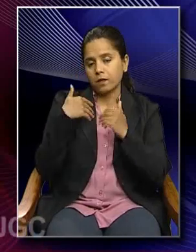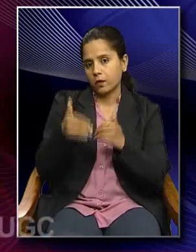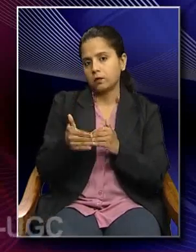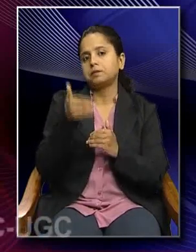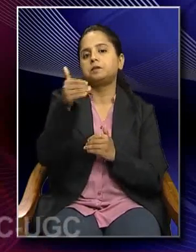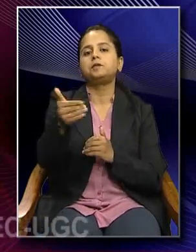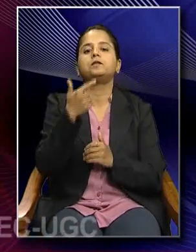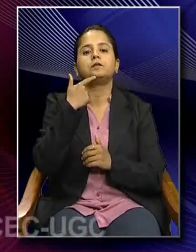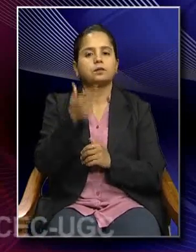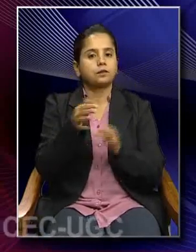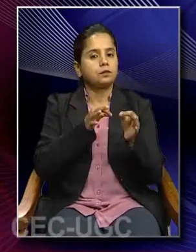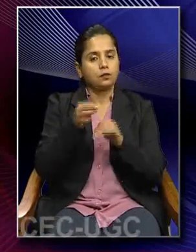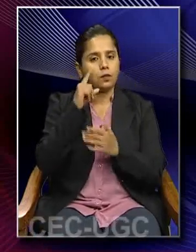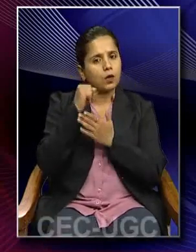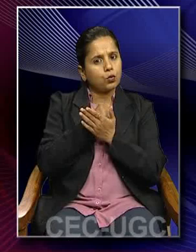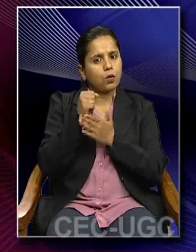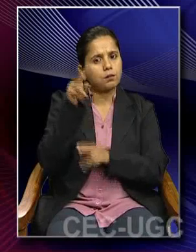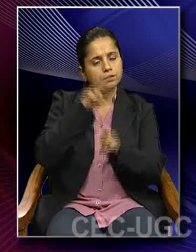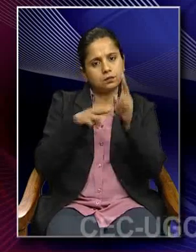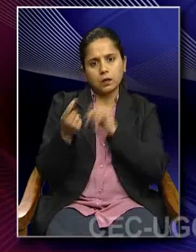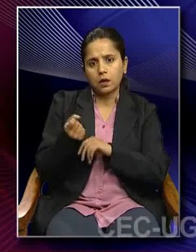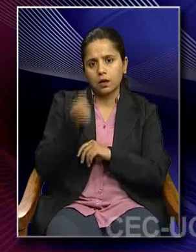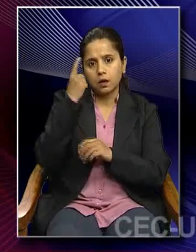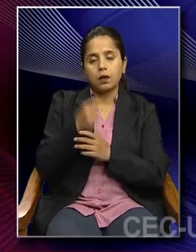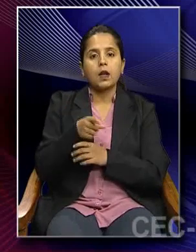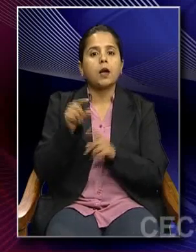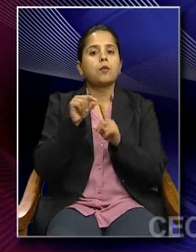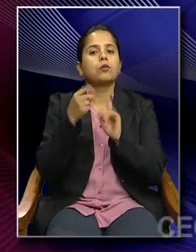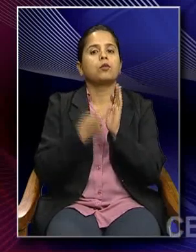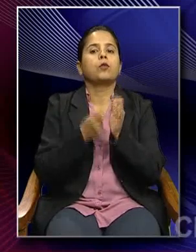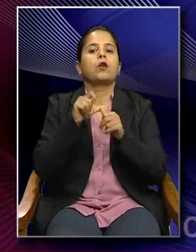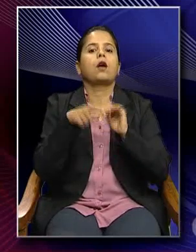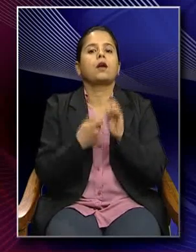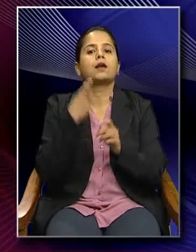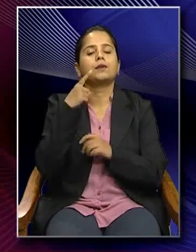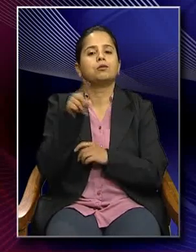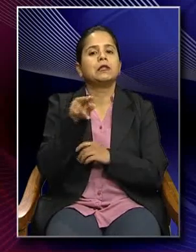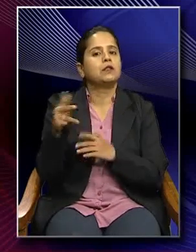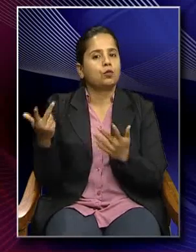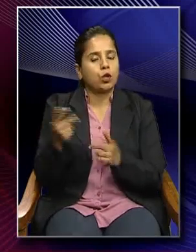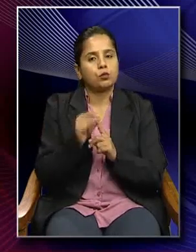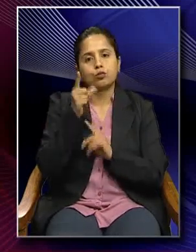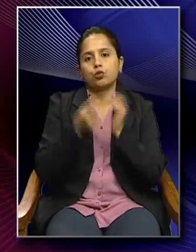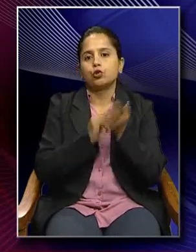move further and try to understand what is Prakriti and Purush.